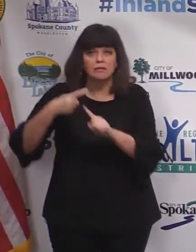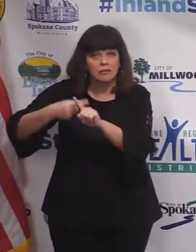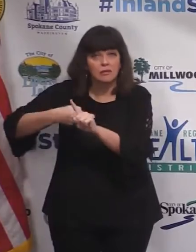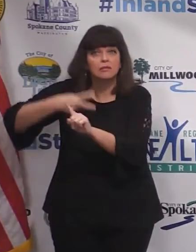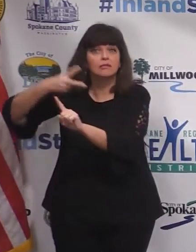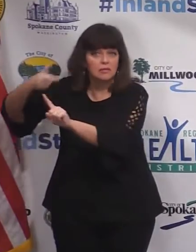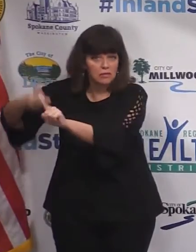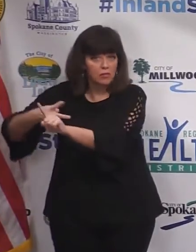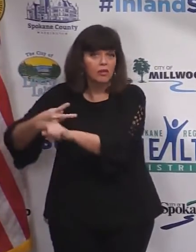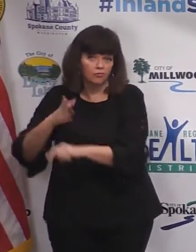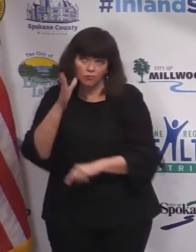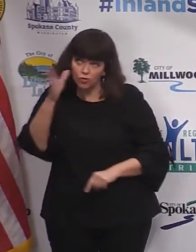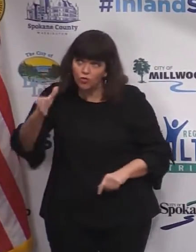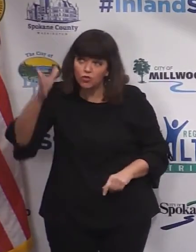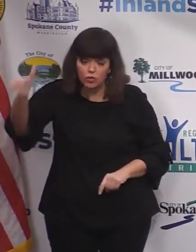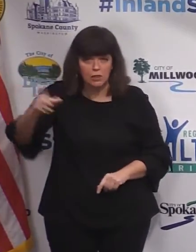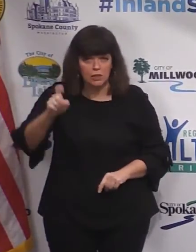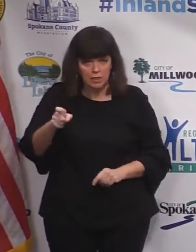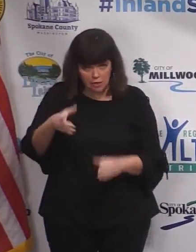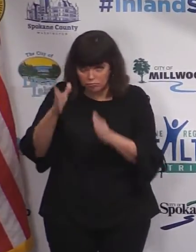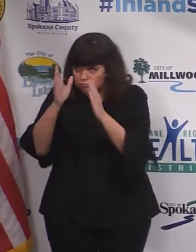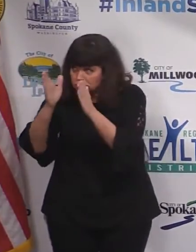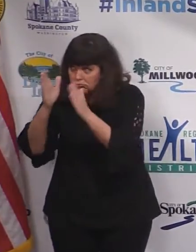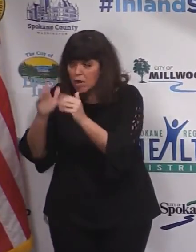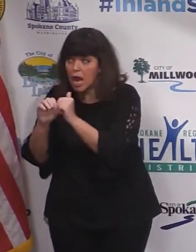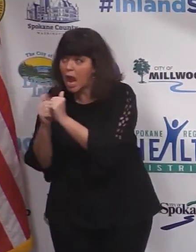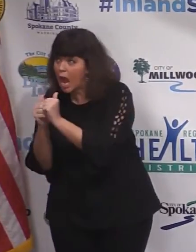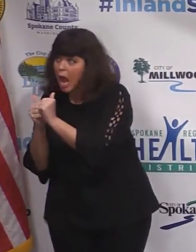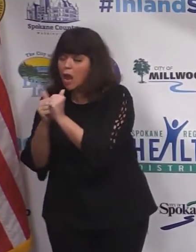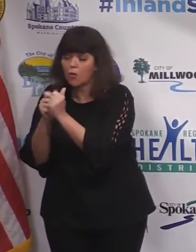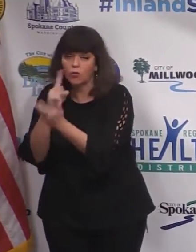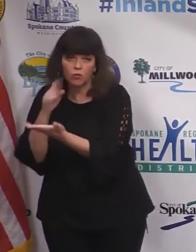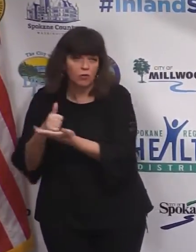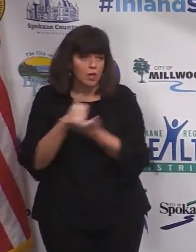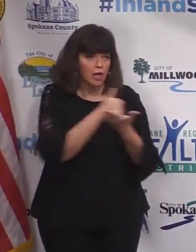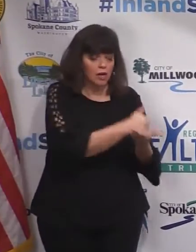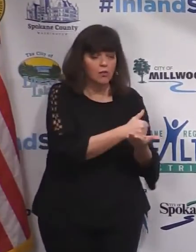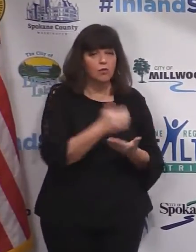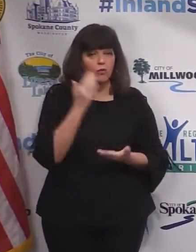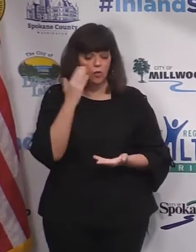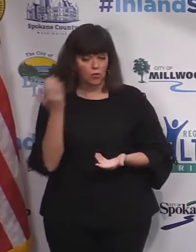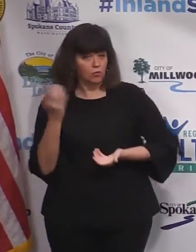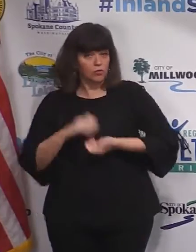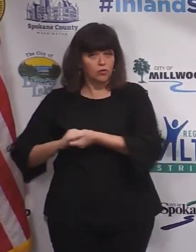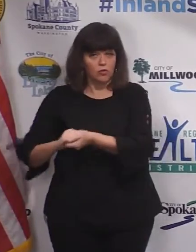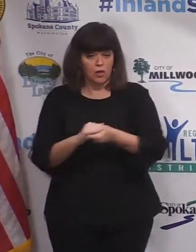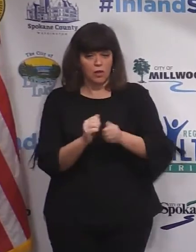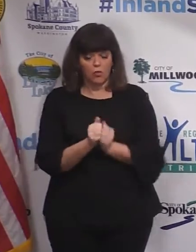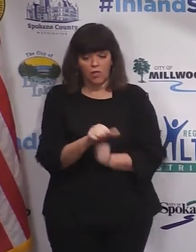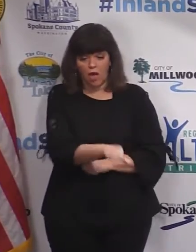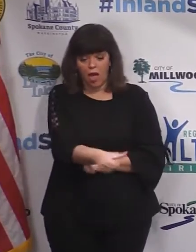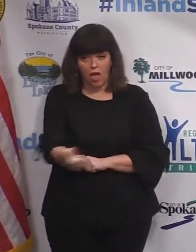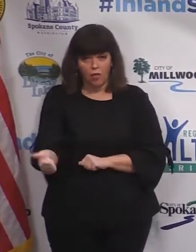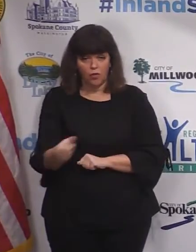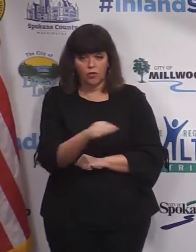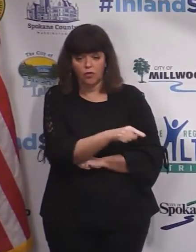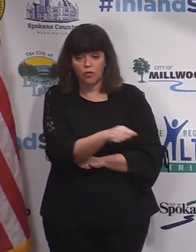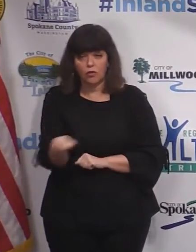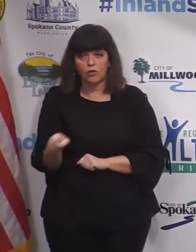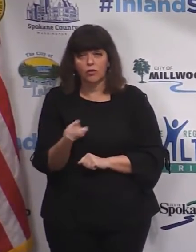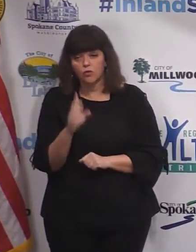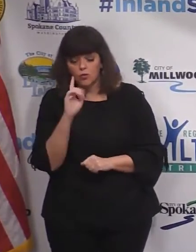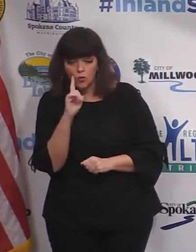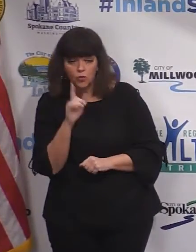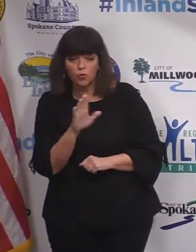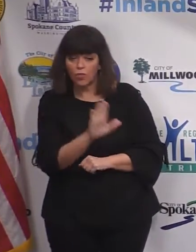work extensively with our pantry partners to strengthen their efforts to serve their guests by providing the right food in